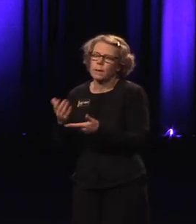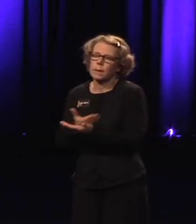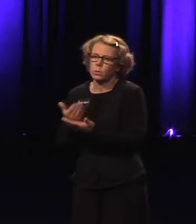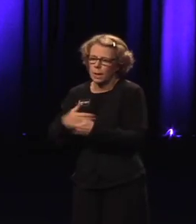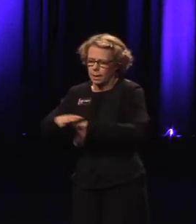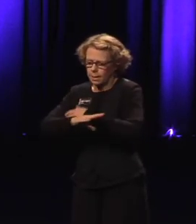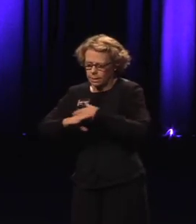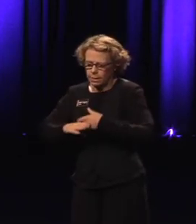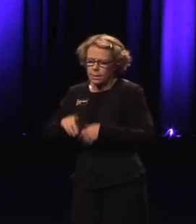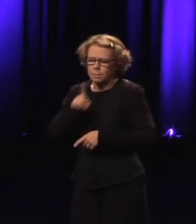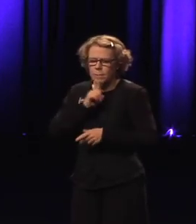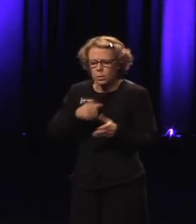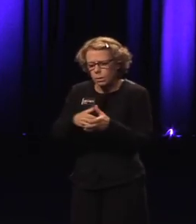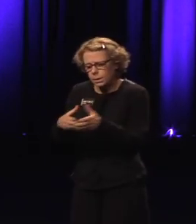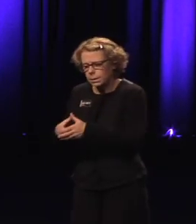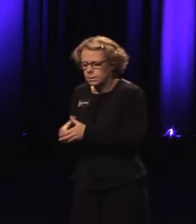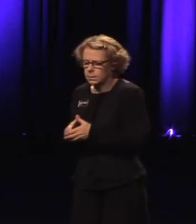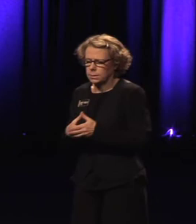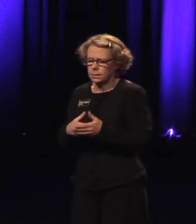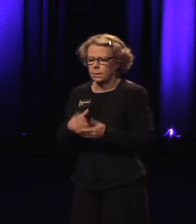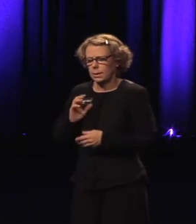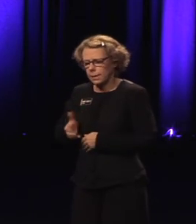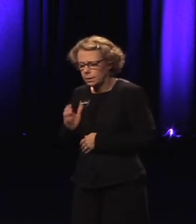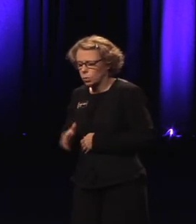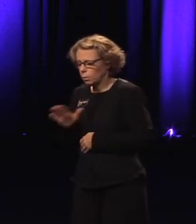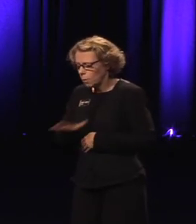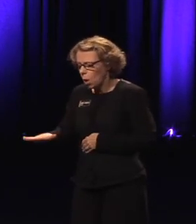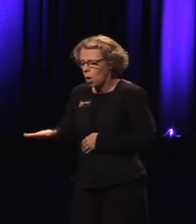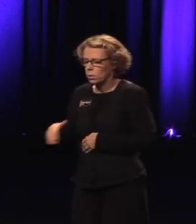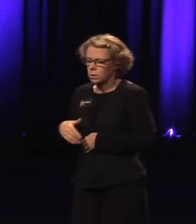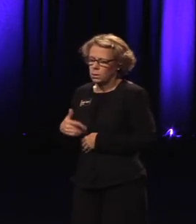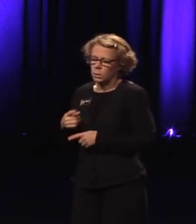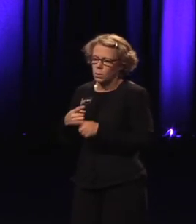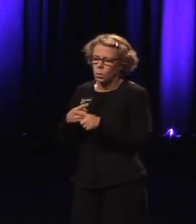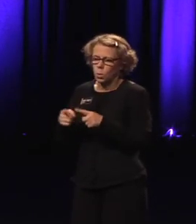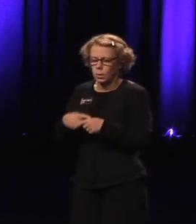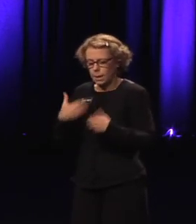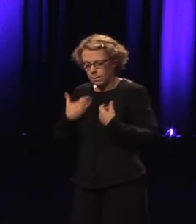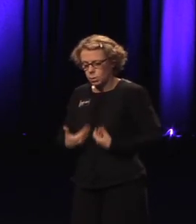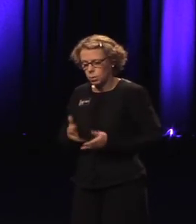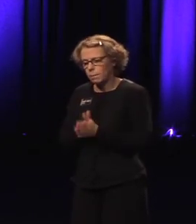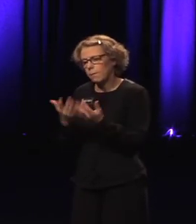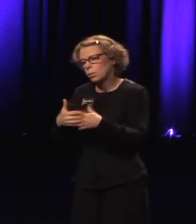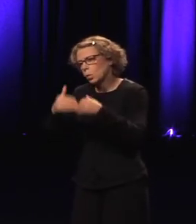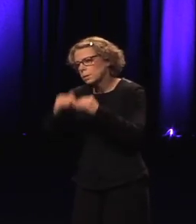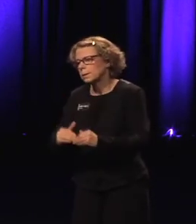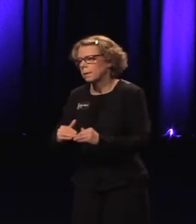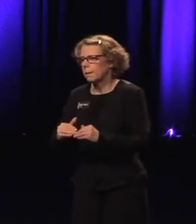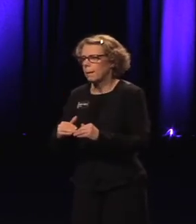Migrants, minorities, indigenous peoples, women, children, persons with disabilities,